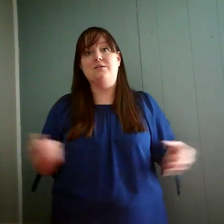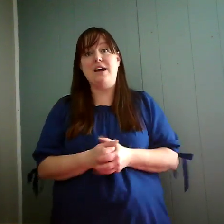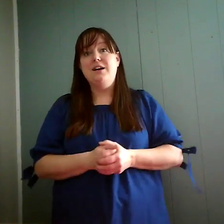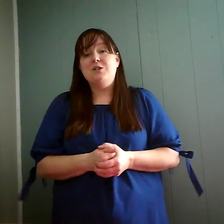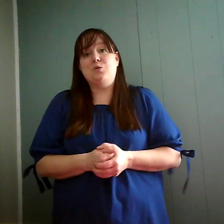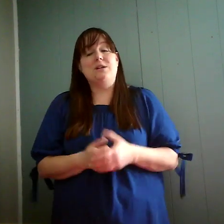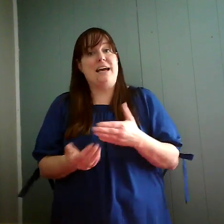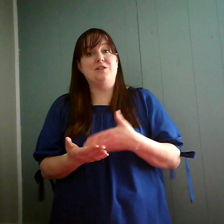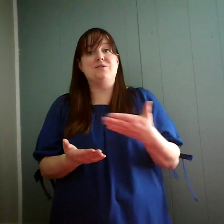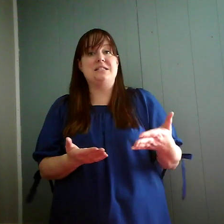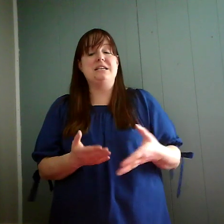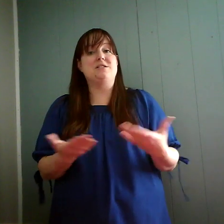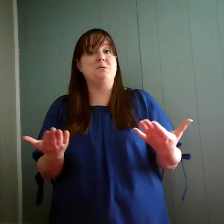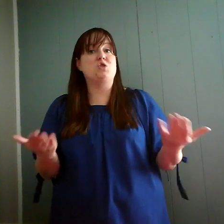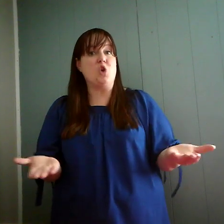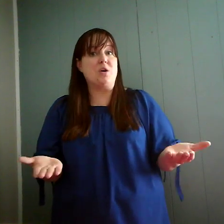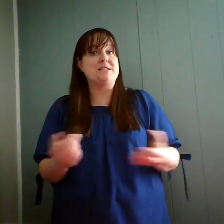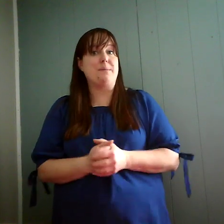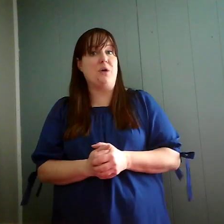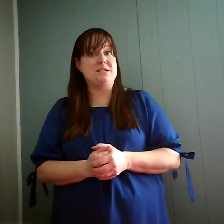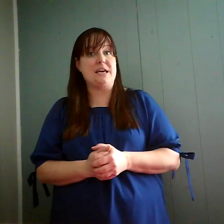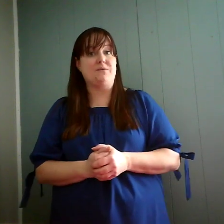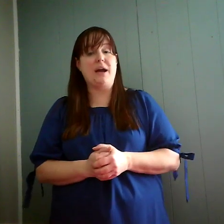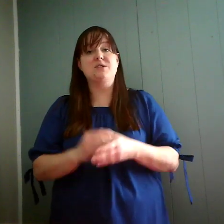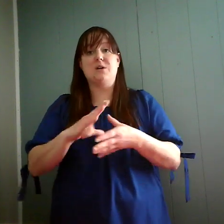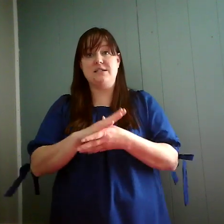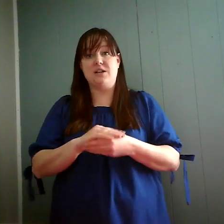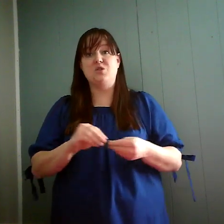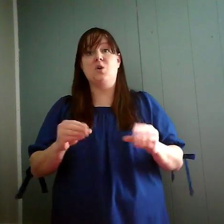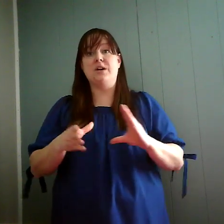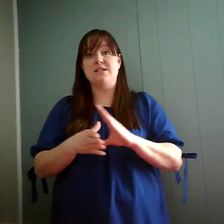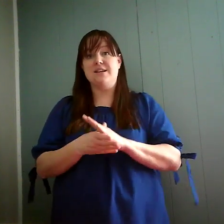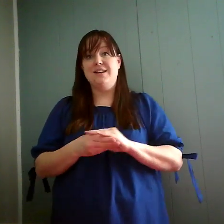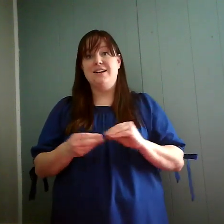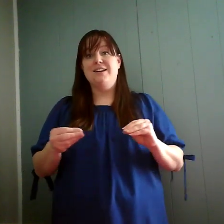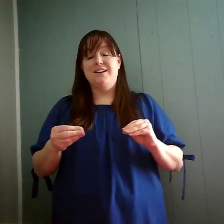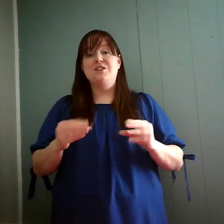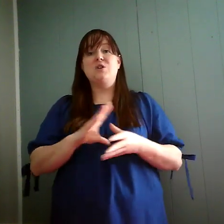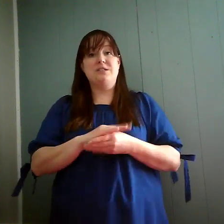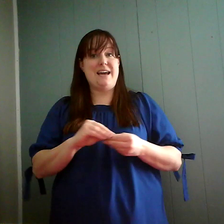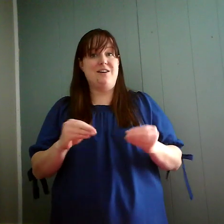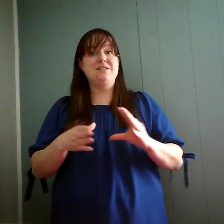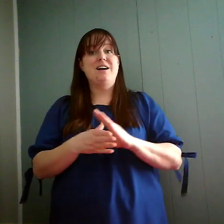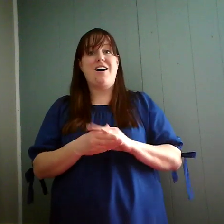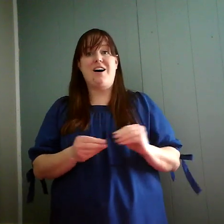right? So tales of the sea still means stories about the sea, right? So we're going to assign stories. So tales of